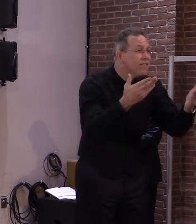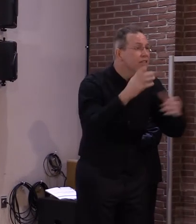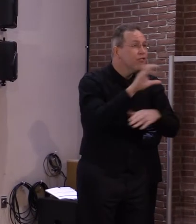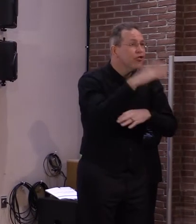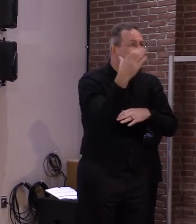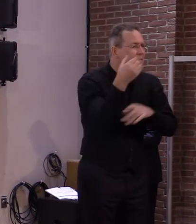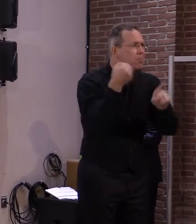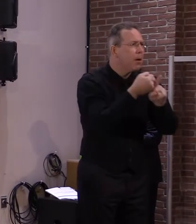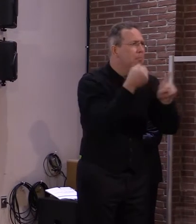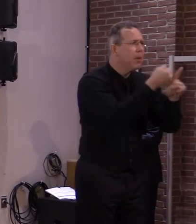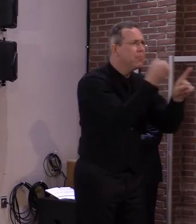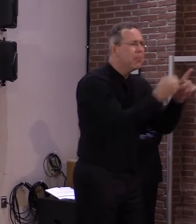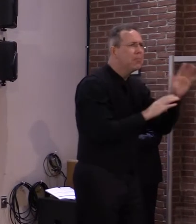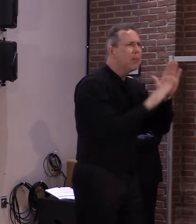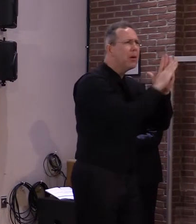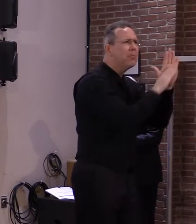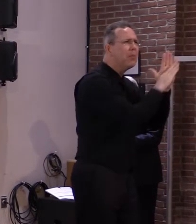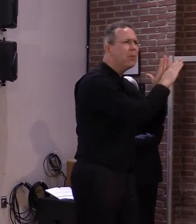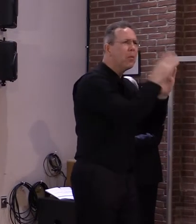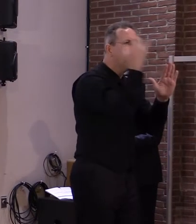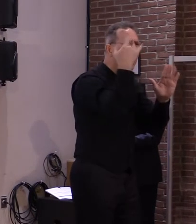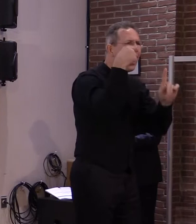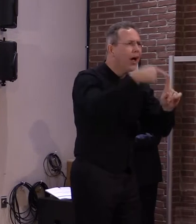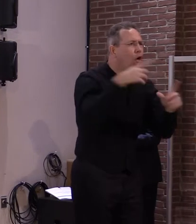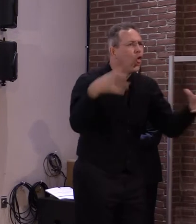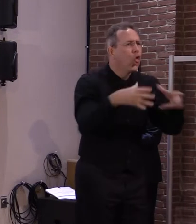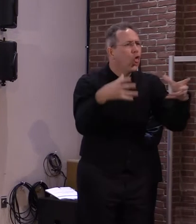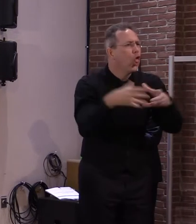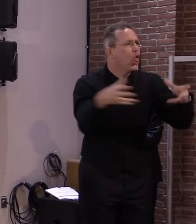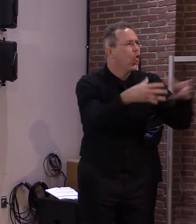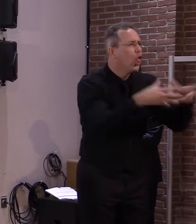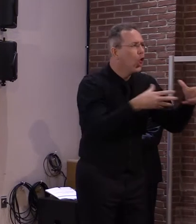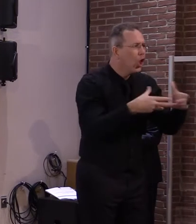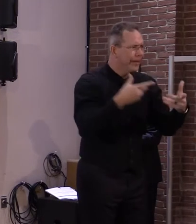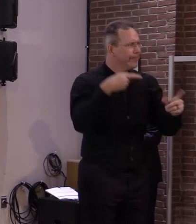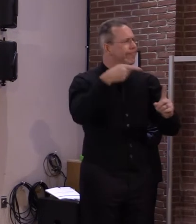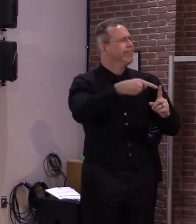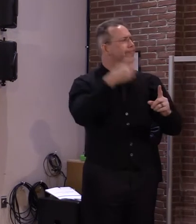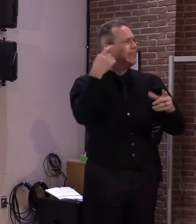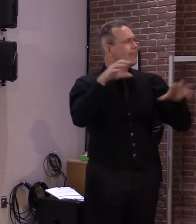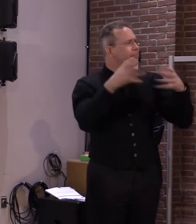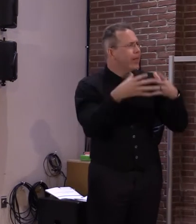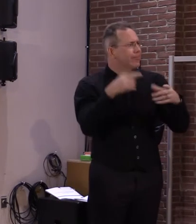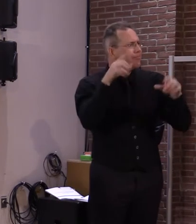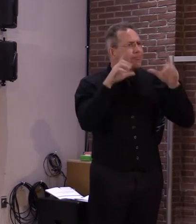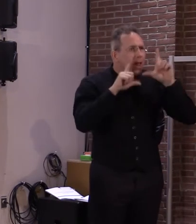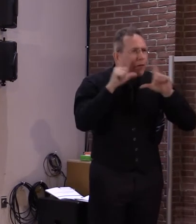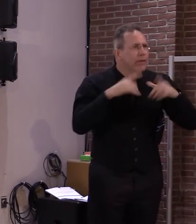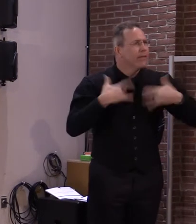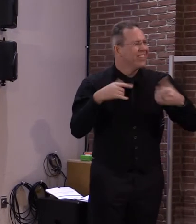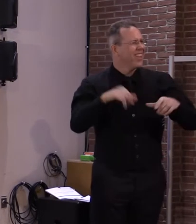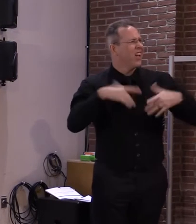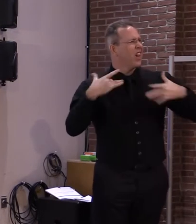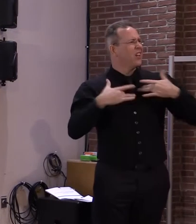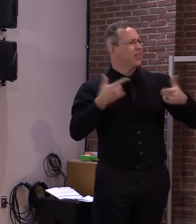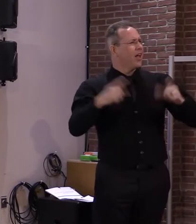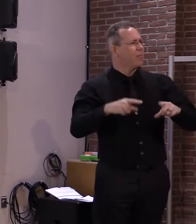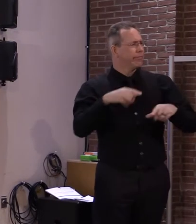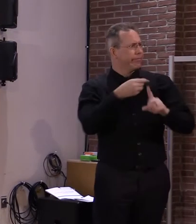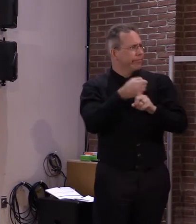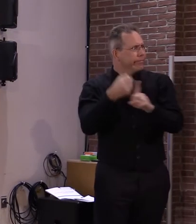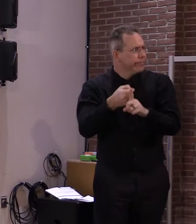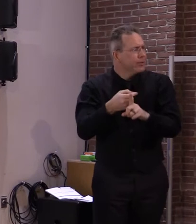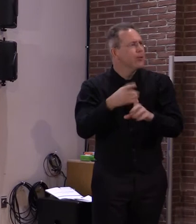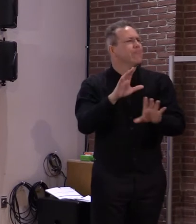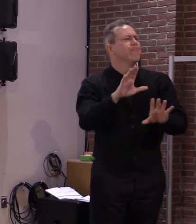on the spread of the virus this led us to having to place further restrictions in place for thanksgiving